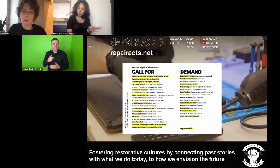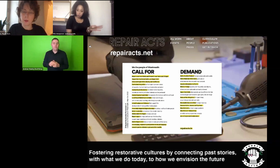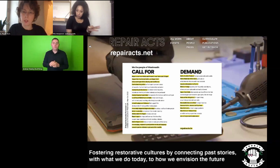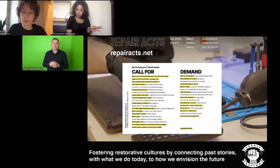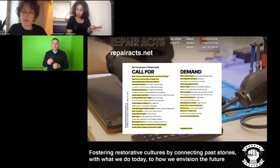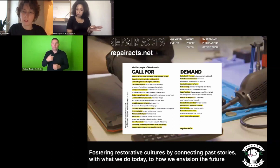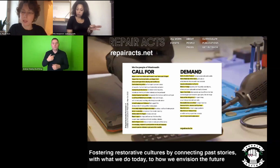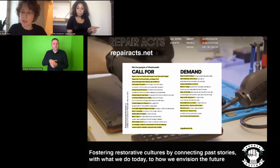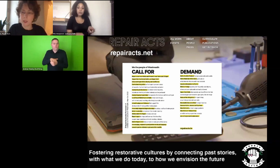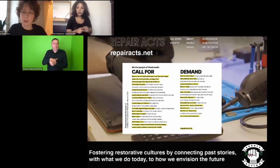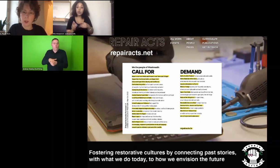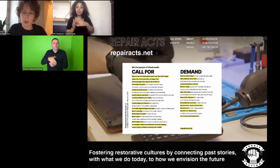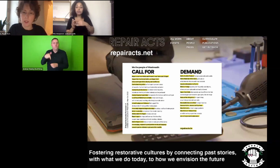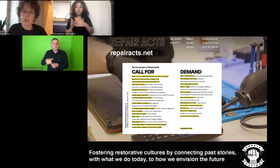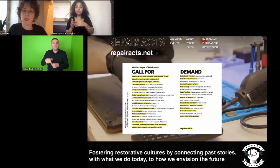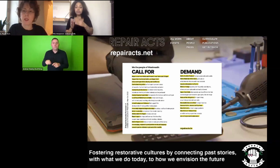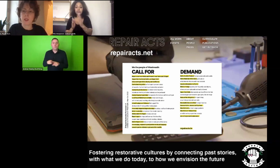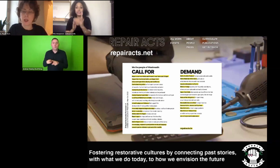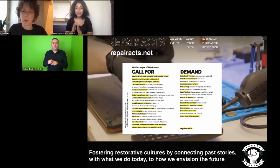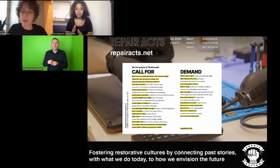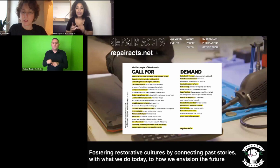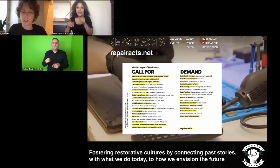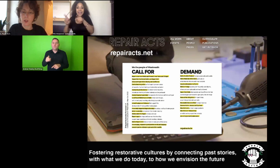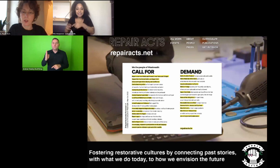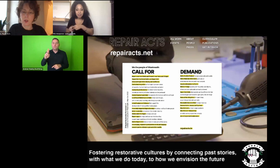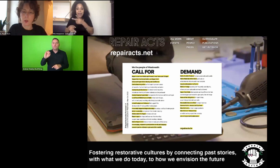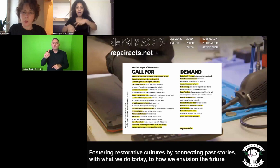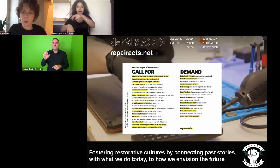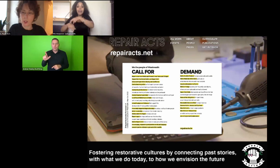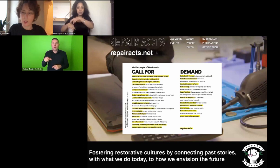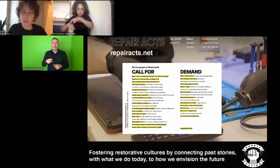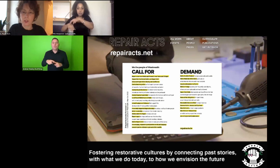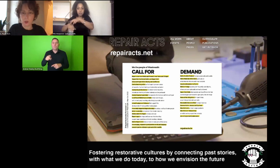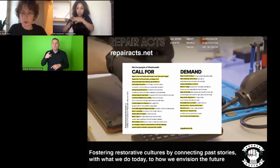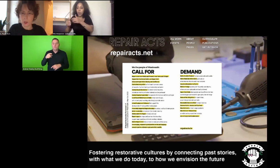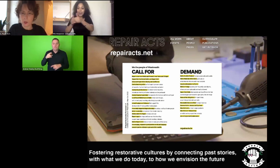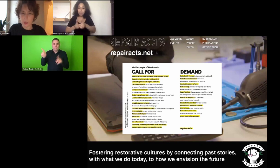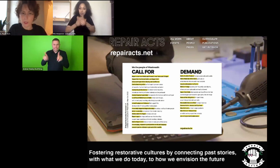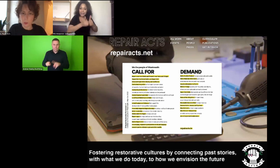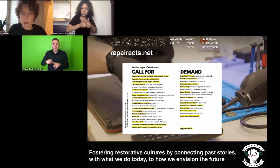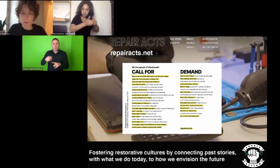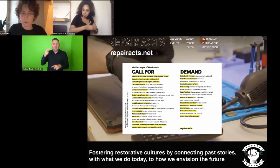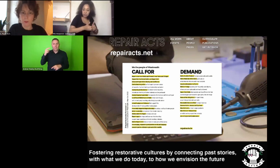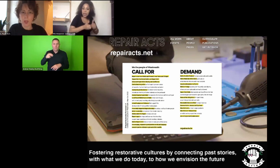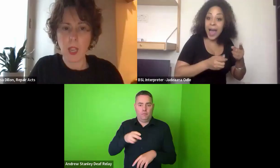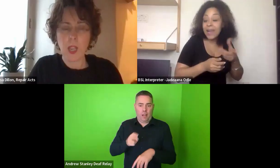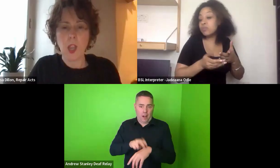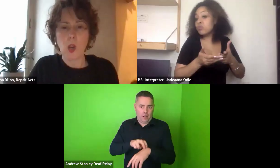in Brazil, India, Ireland, collaborators across those countries and across the UK as